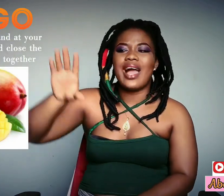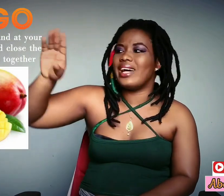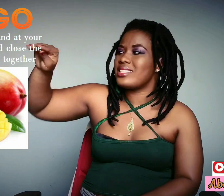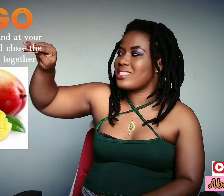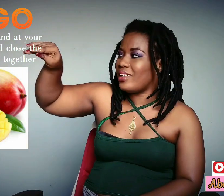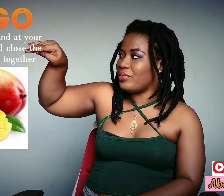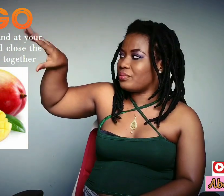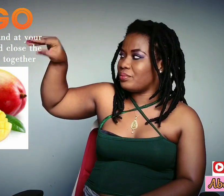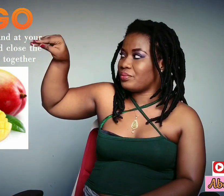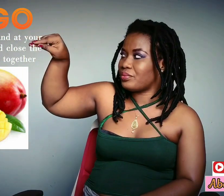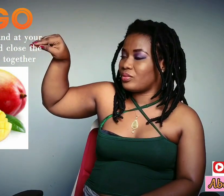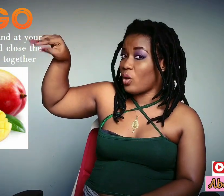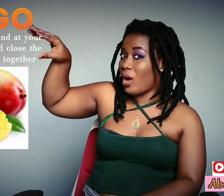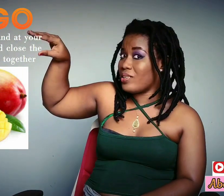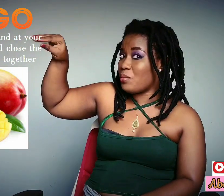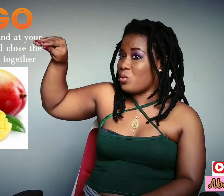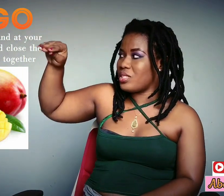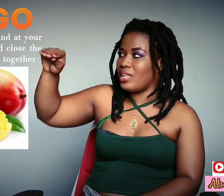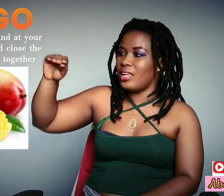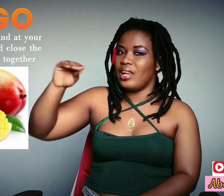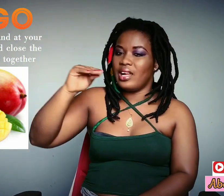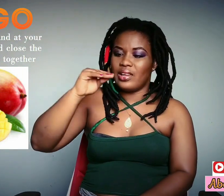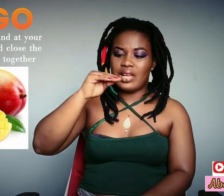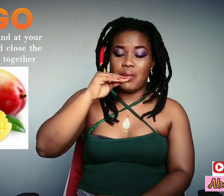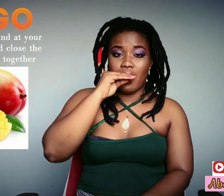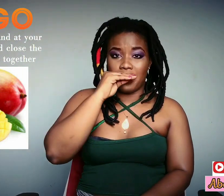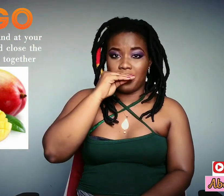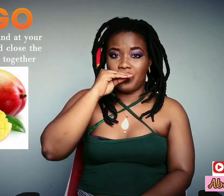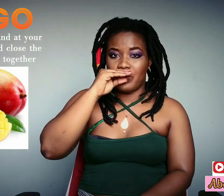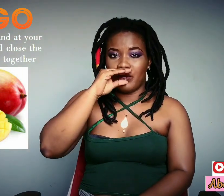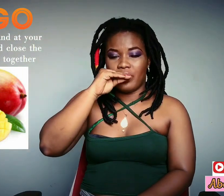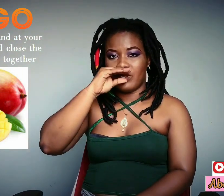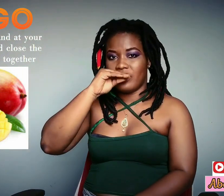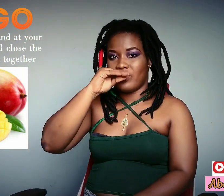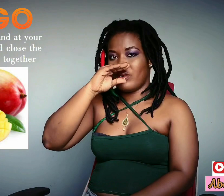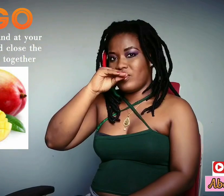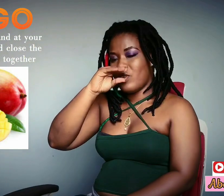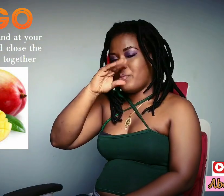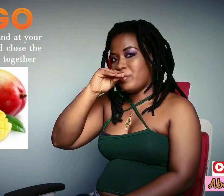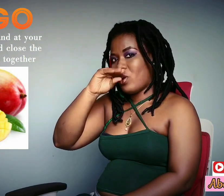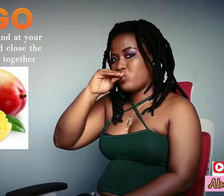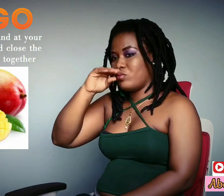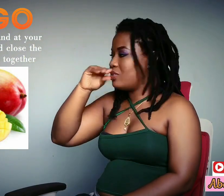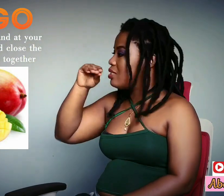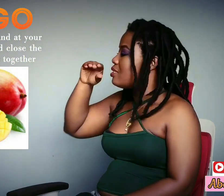mango yeah and sign what can someone say no that one we be not to